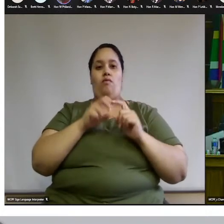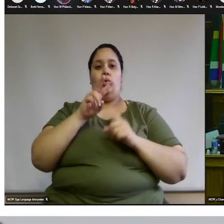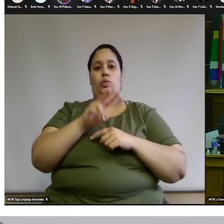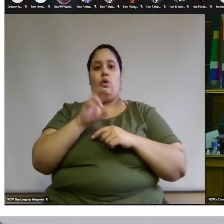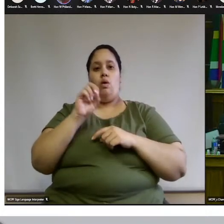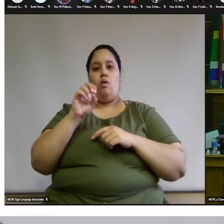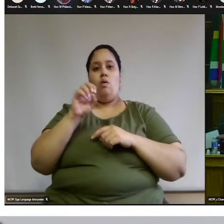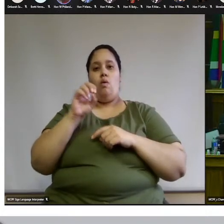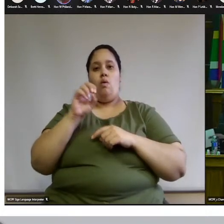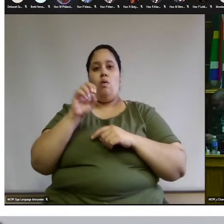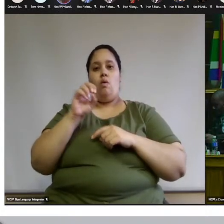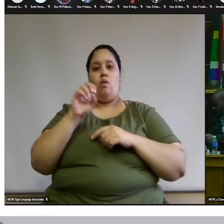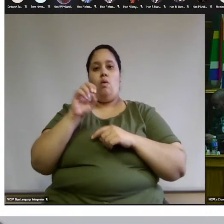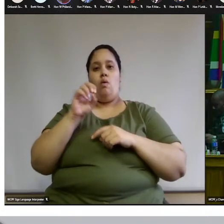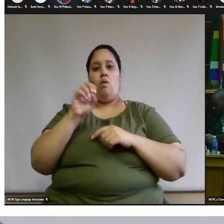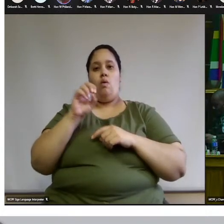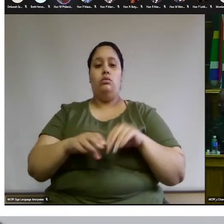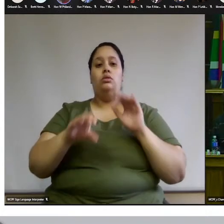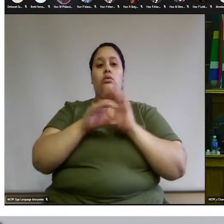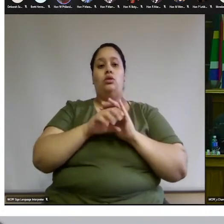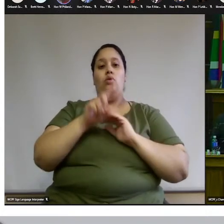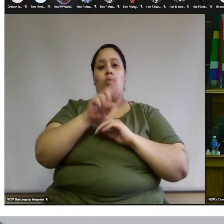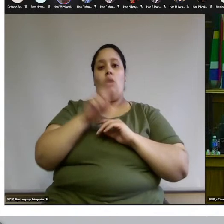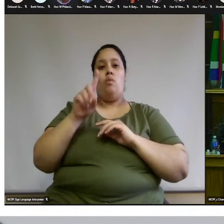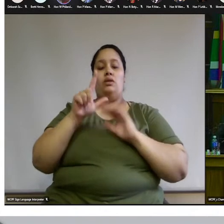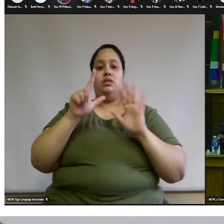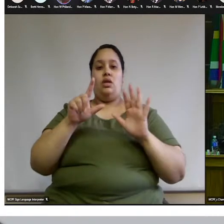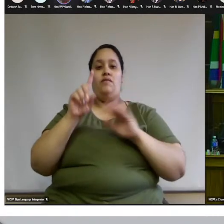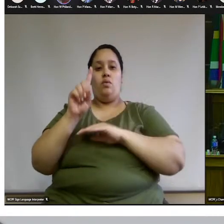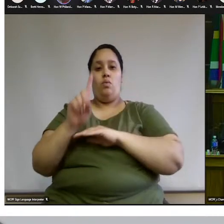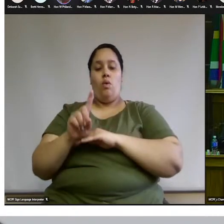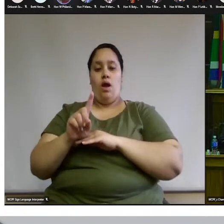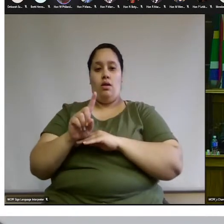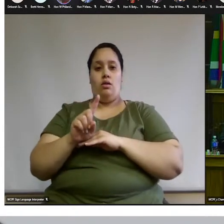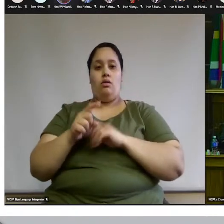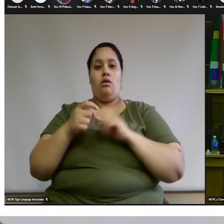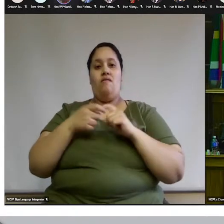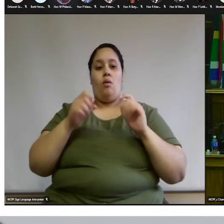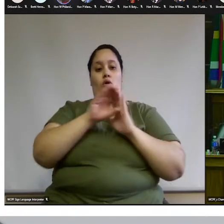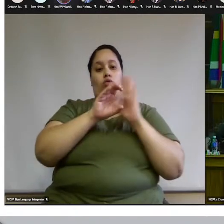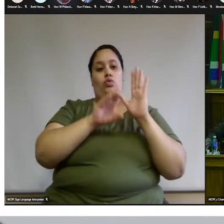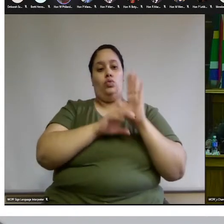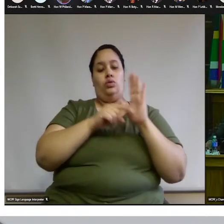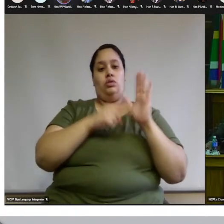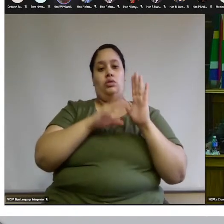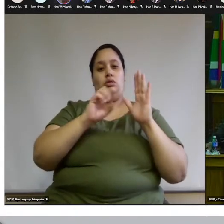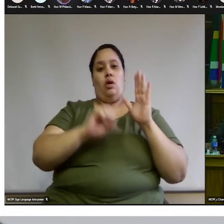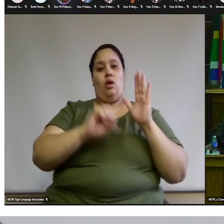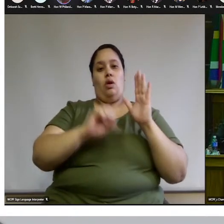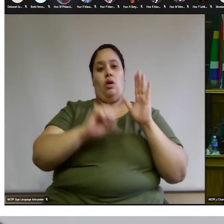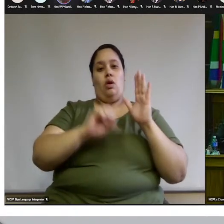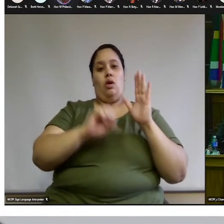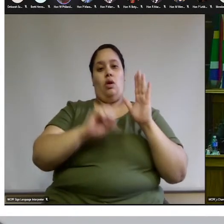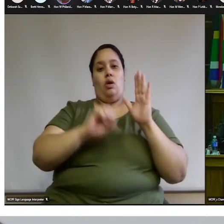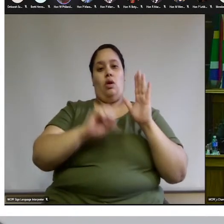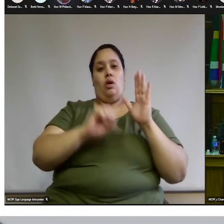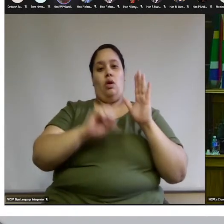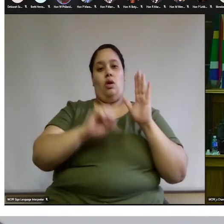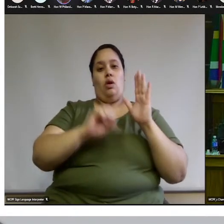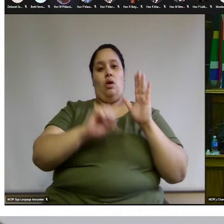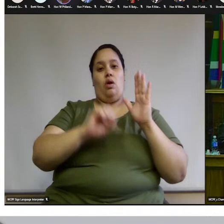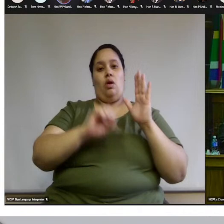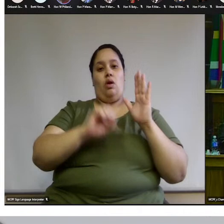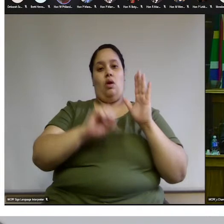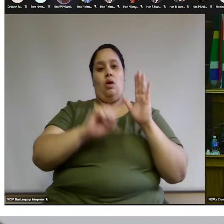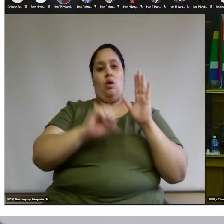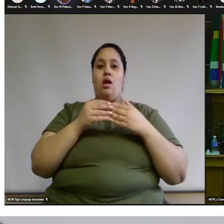4 of 2004. Section 1171 of the Constitution of the Republic of South Africa provides that members